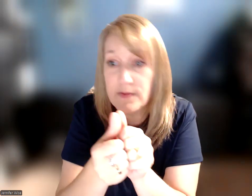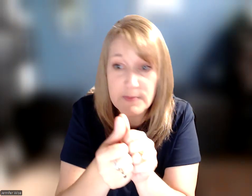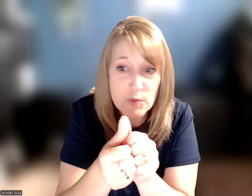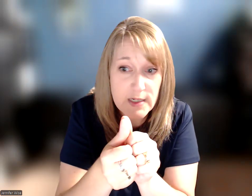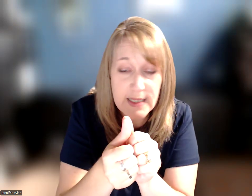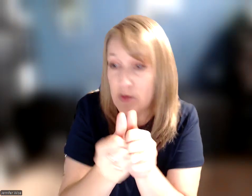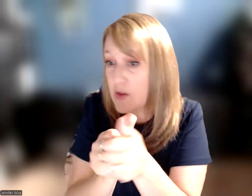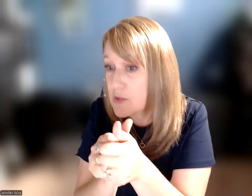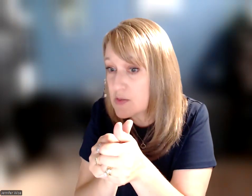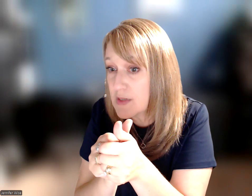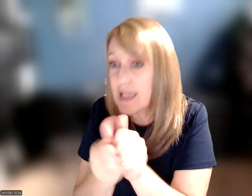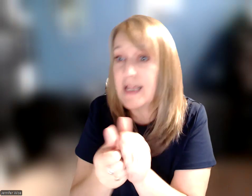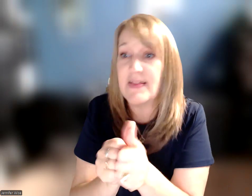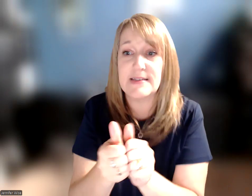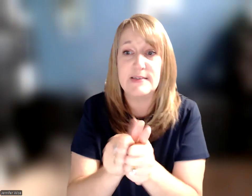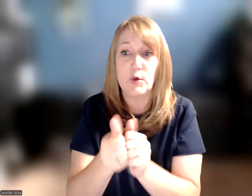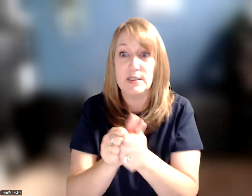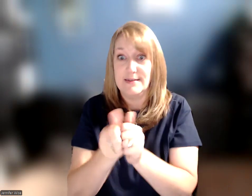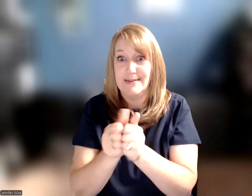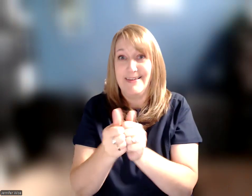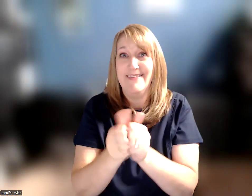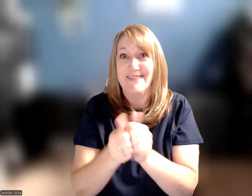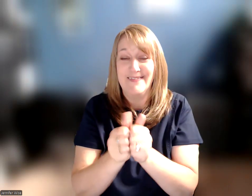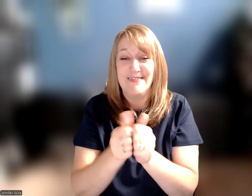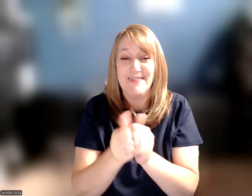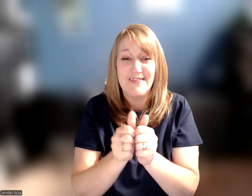them's winning and then the other one's winning, and that's sports. Okay.